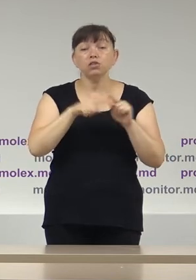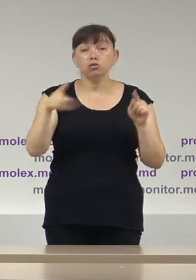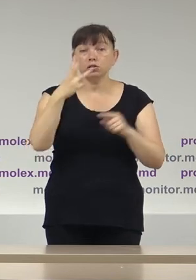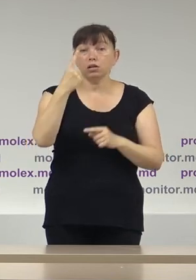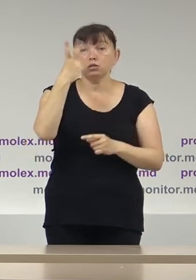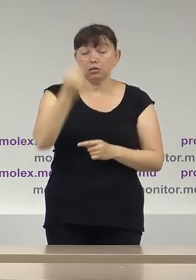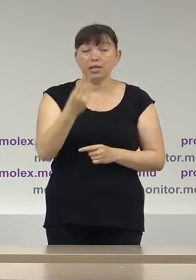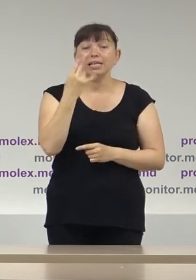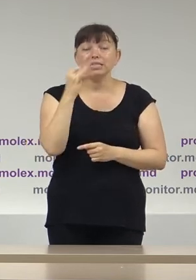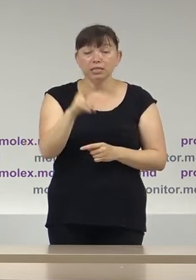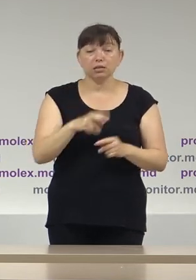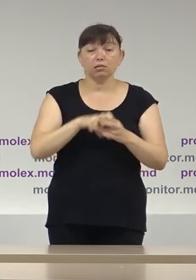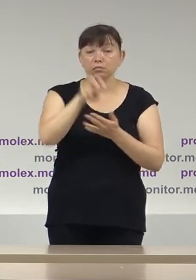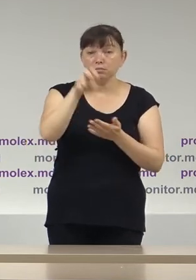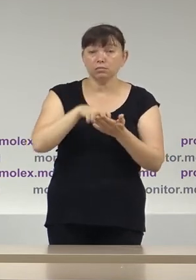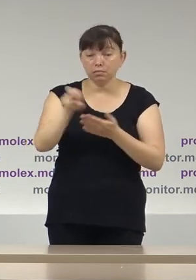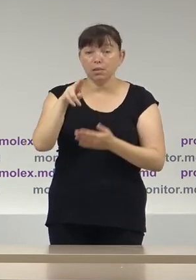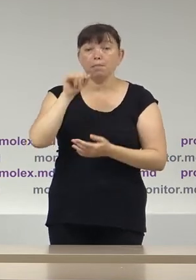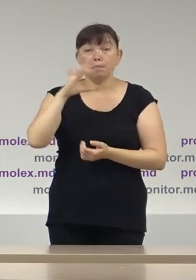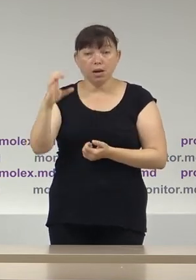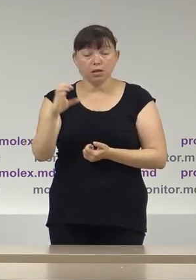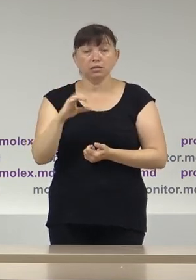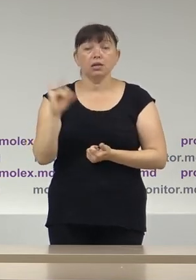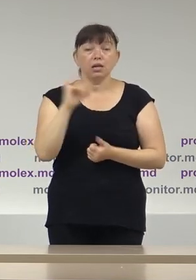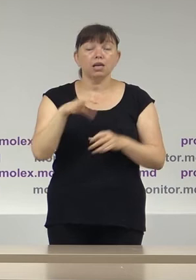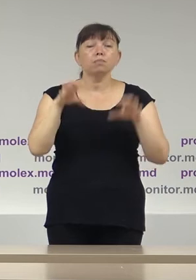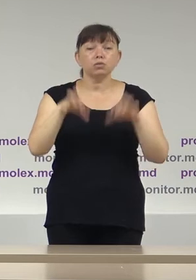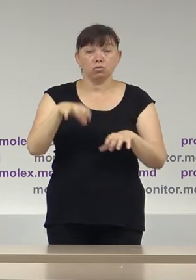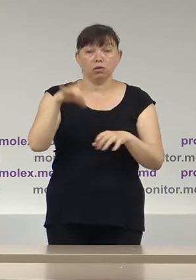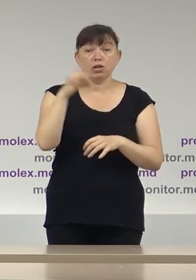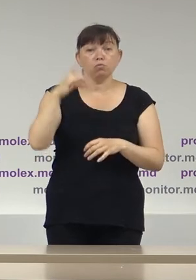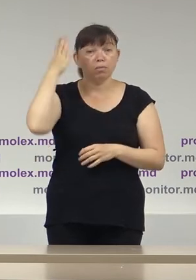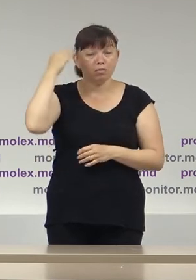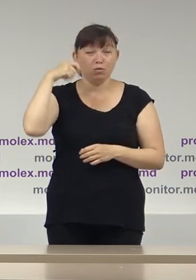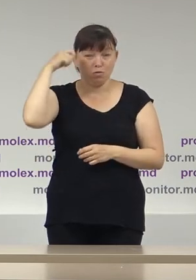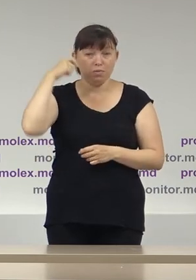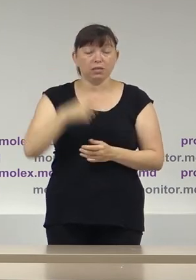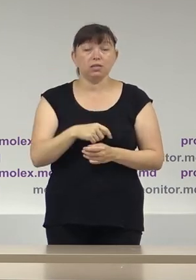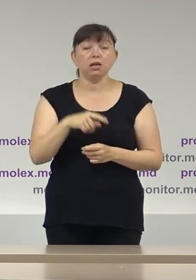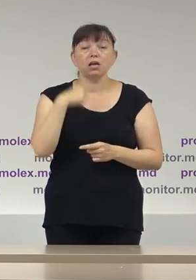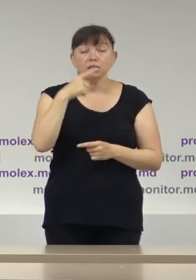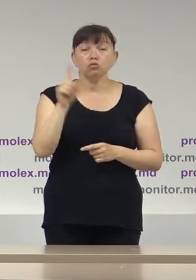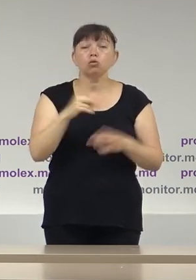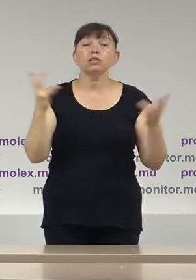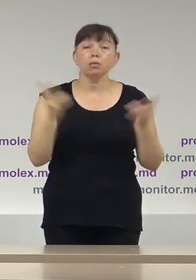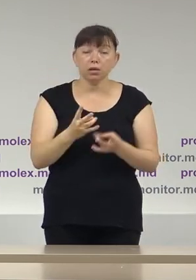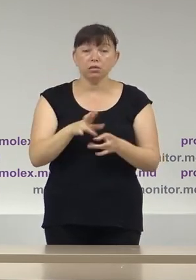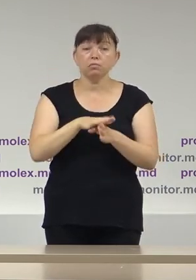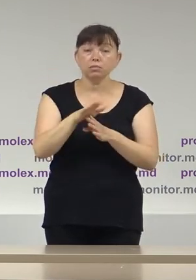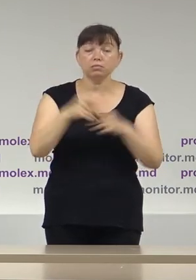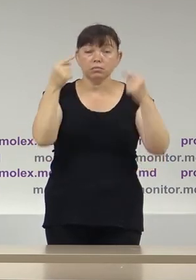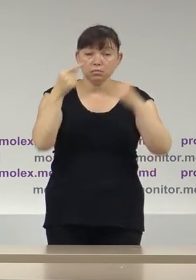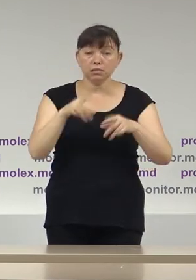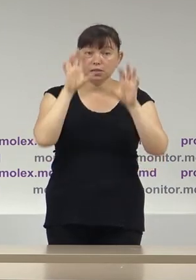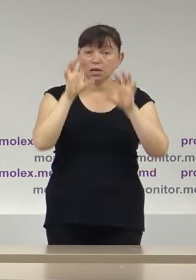2nd, 2021 were reviewed. Within 31 days, CEC sent letter to